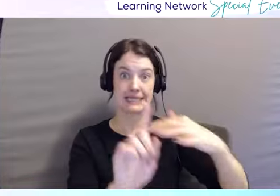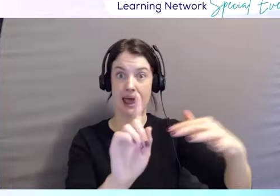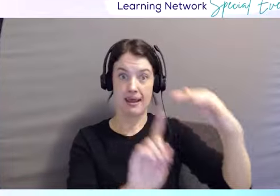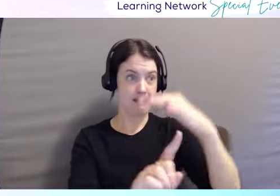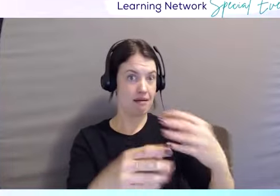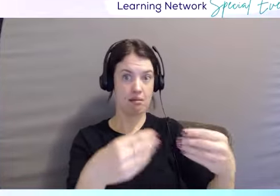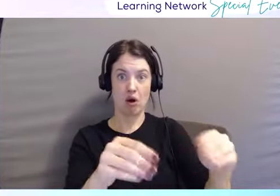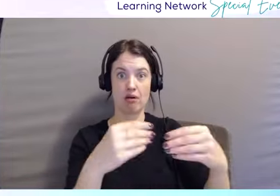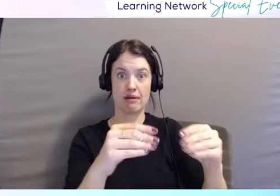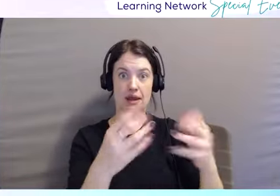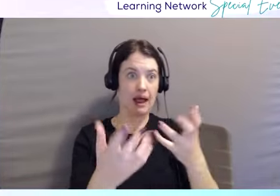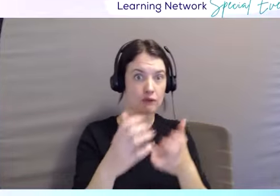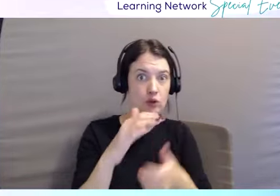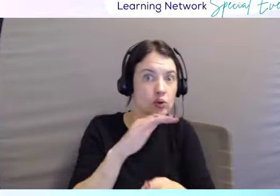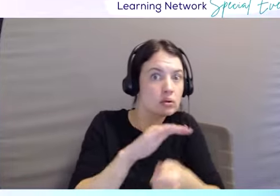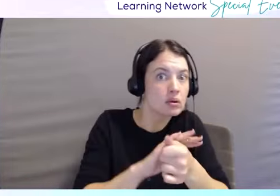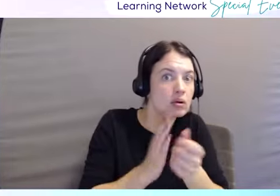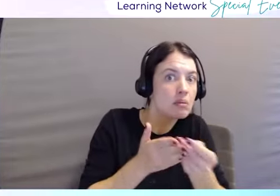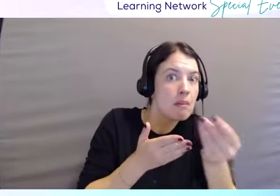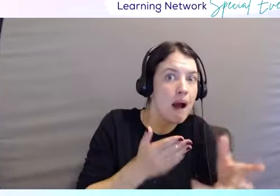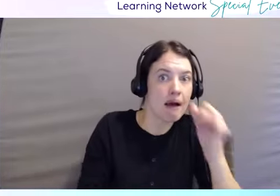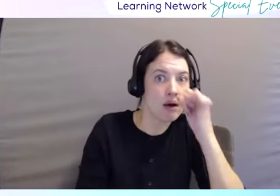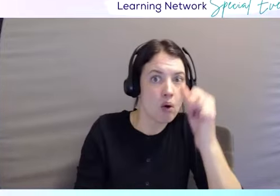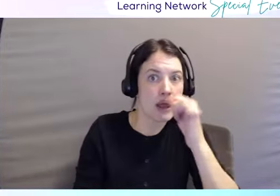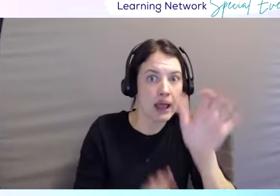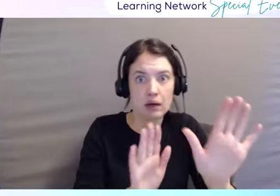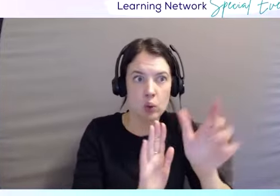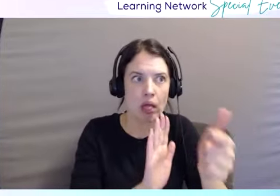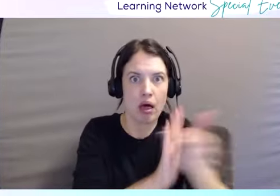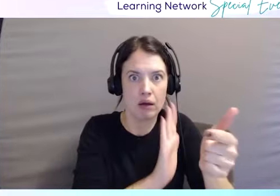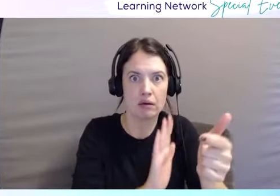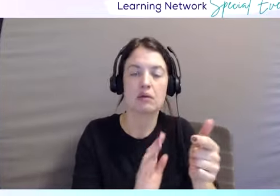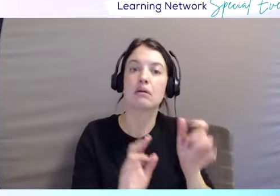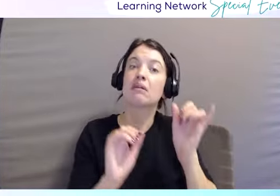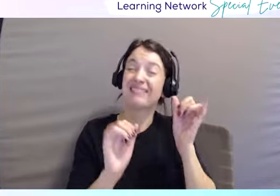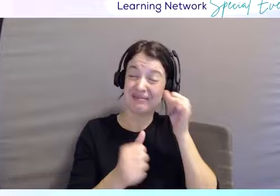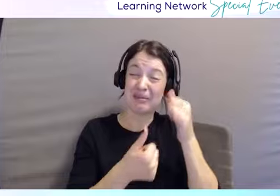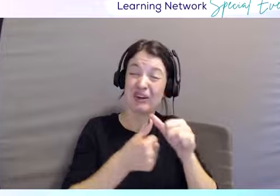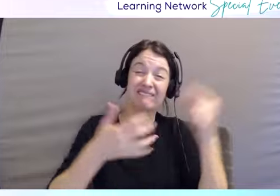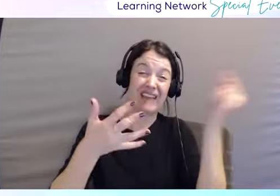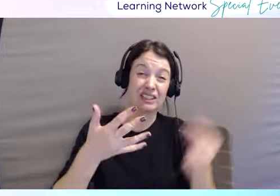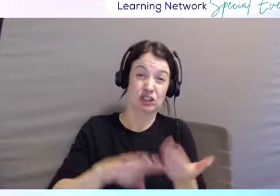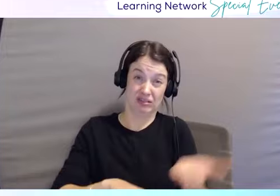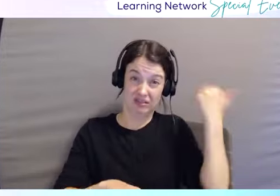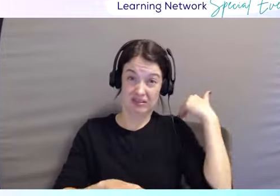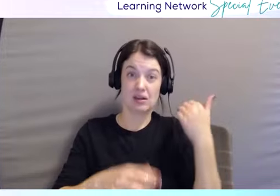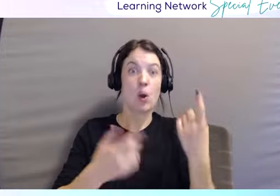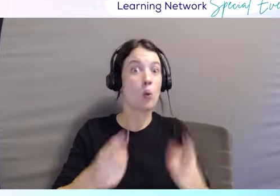cocaine illicitly, all of those factors that I mentioned around illegal drug procurement come